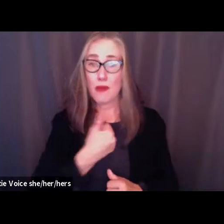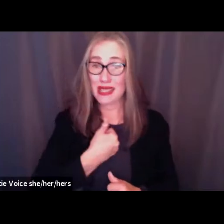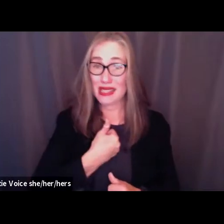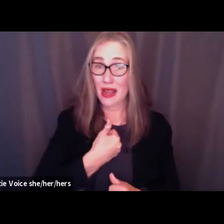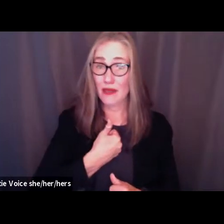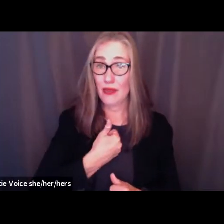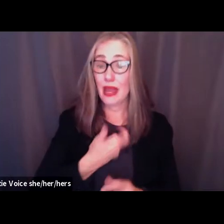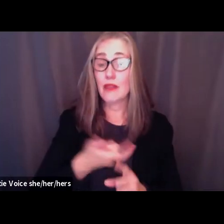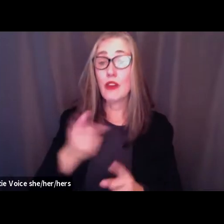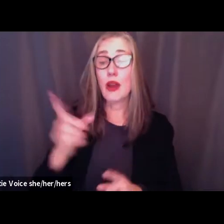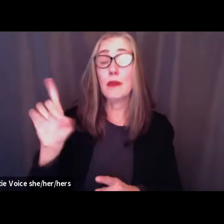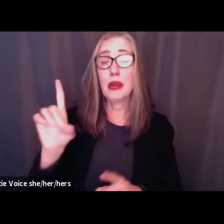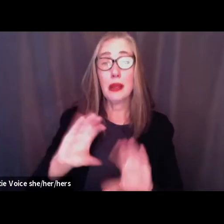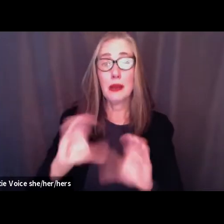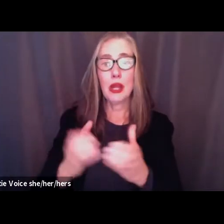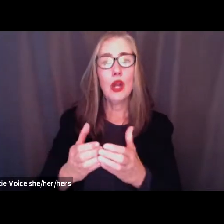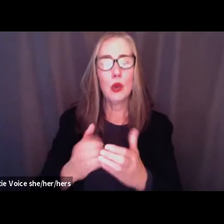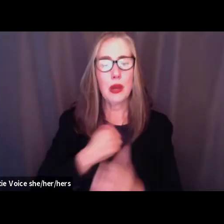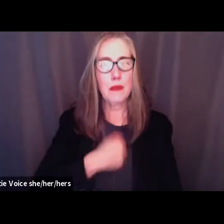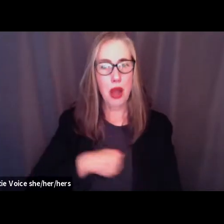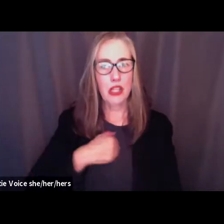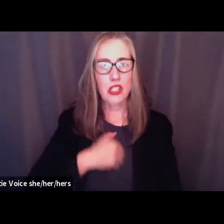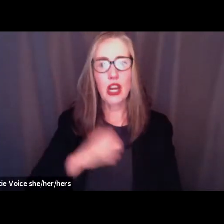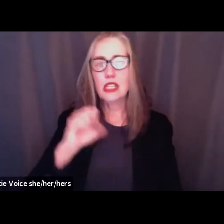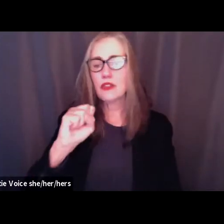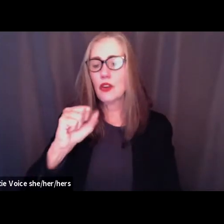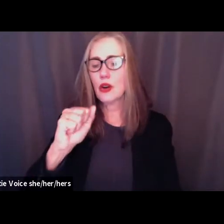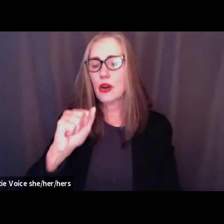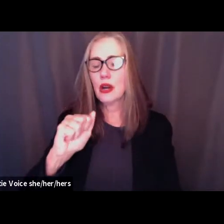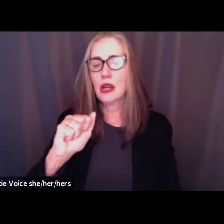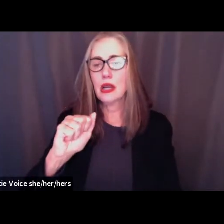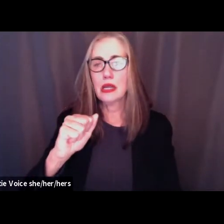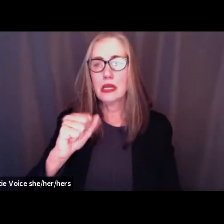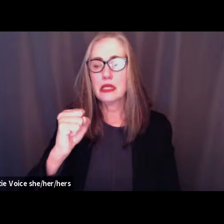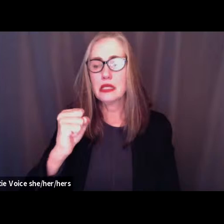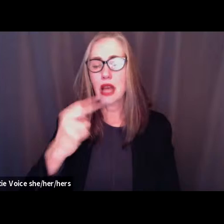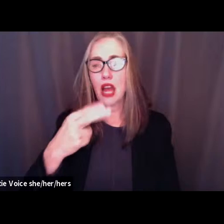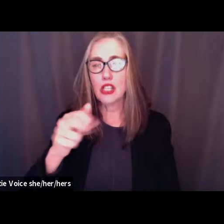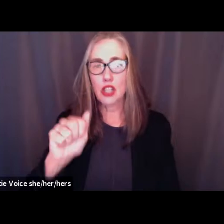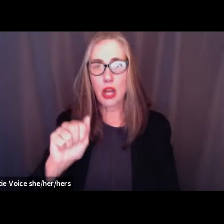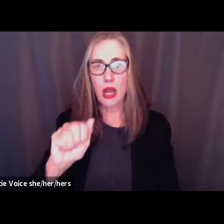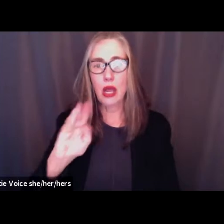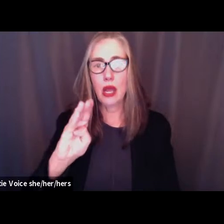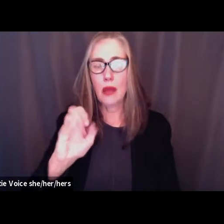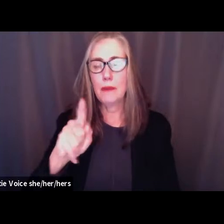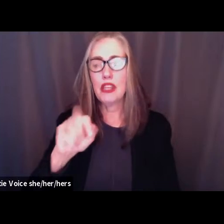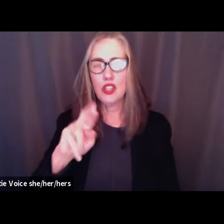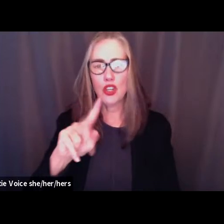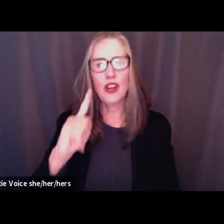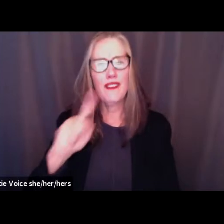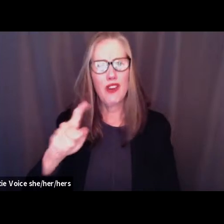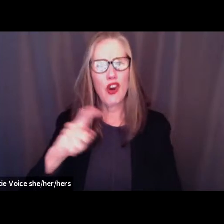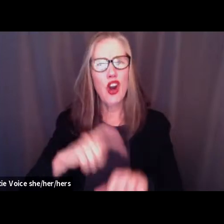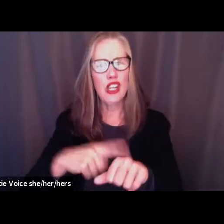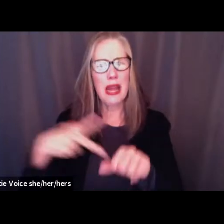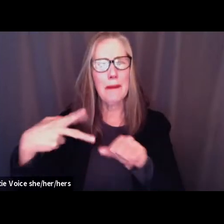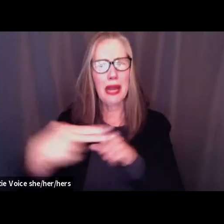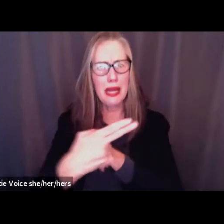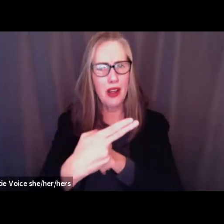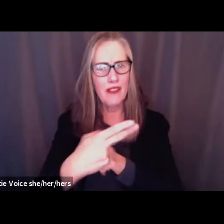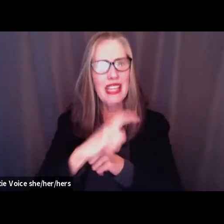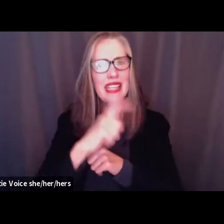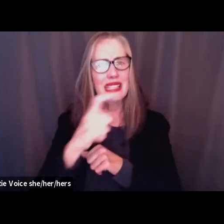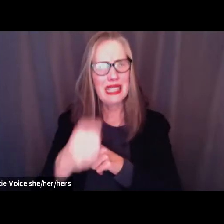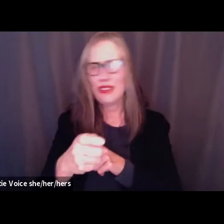apologize to Sasha Bittner for cutting her off and not giving her the ample time. I think this is certainly something that should be